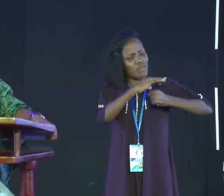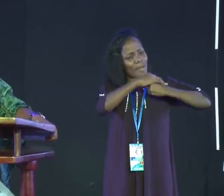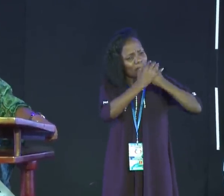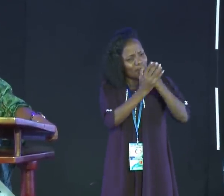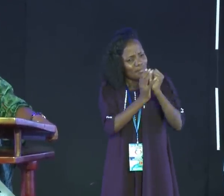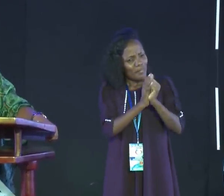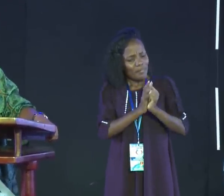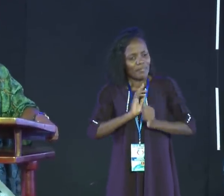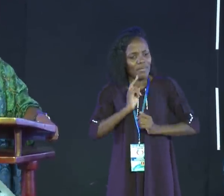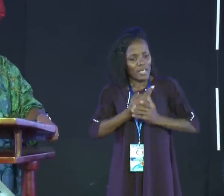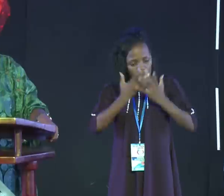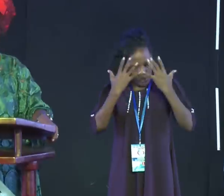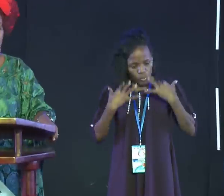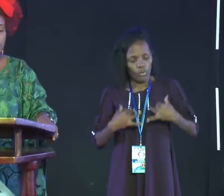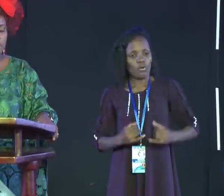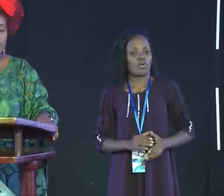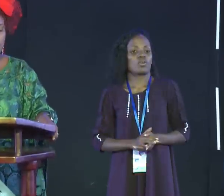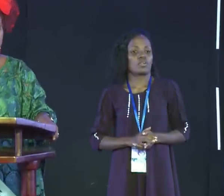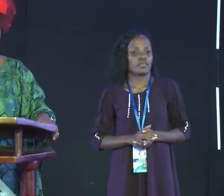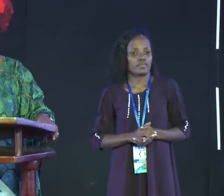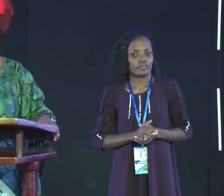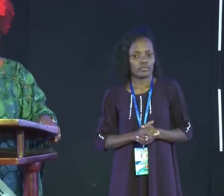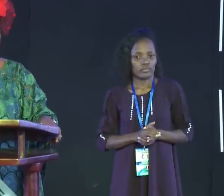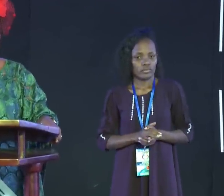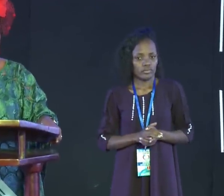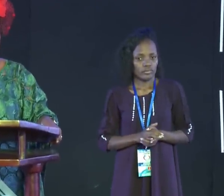Asobola okutubumbabumba ebitundu byaffe ebyamenyeka.